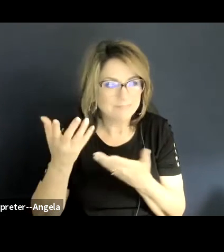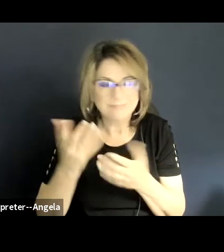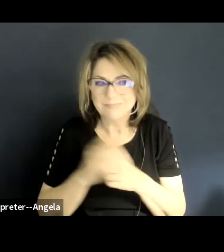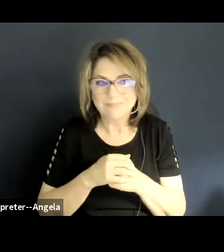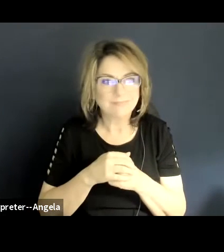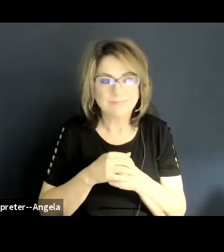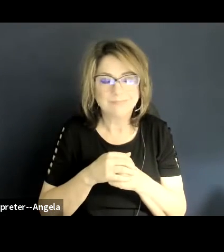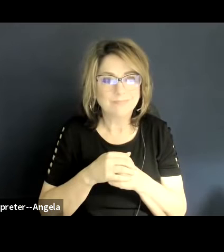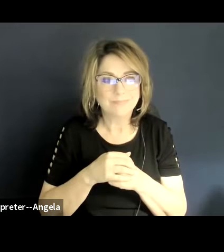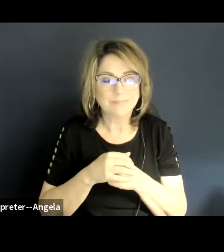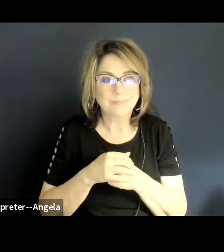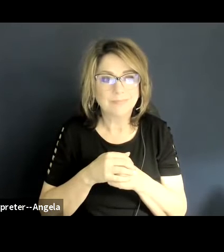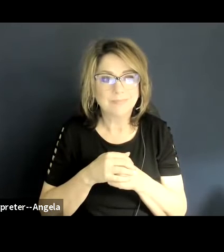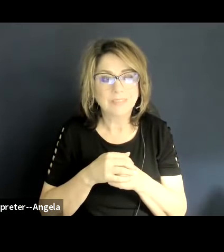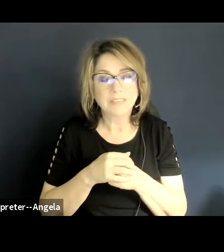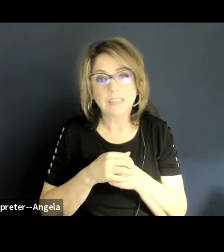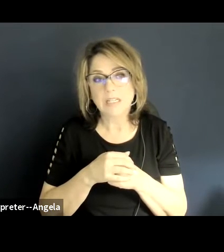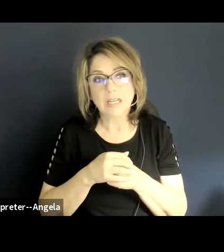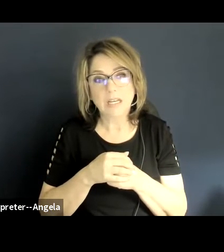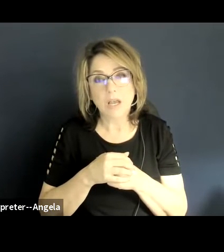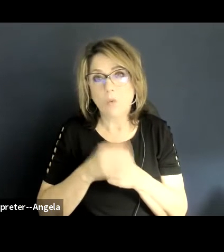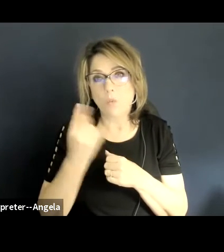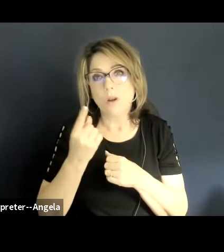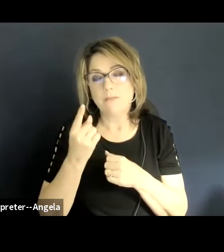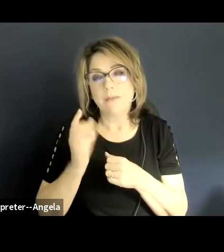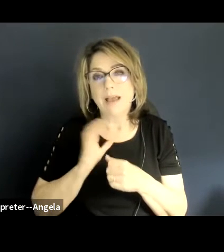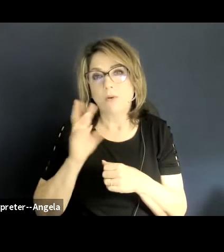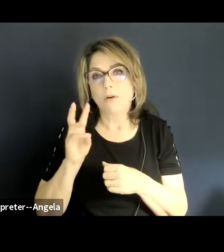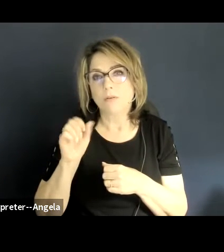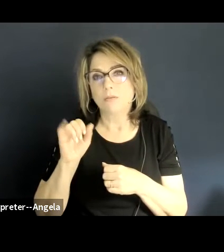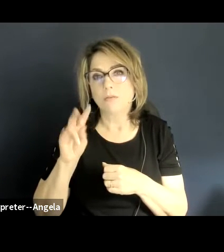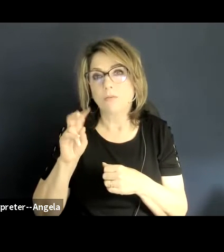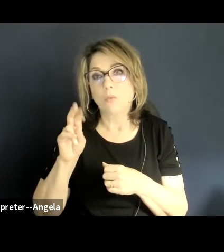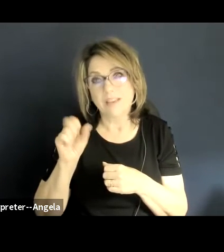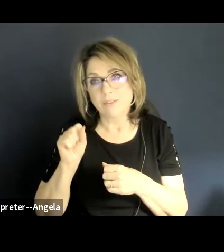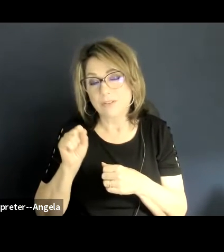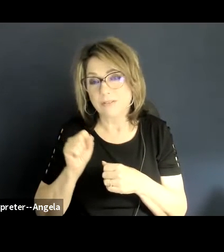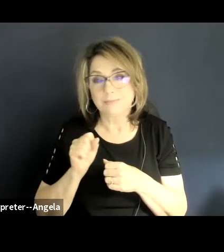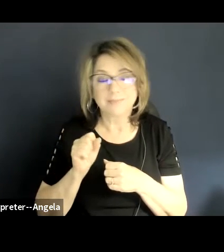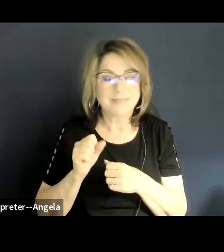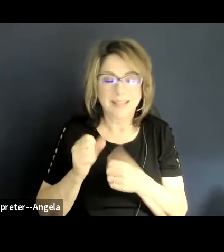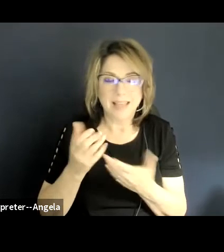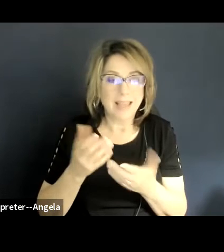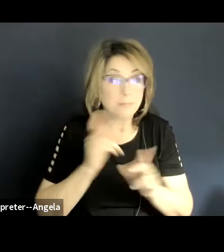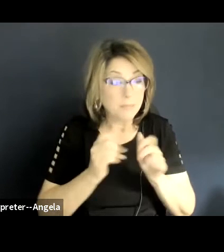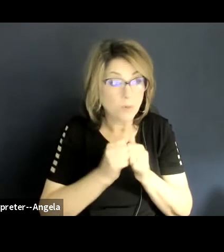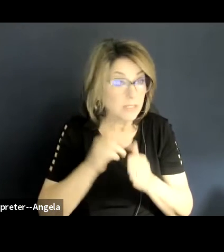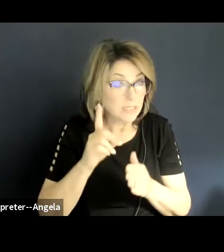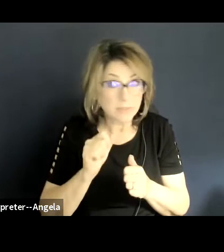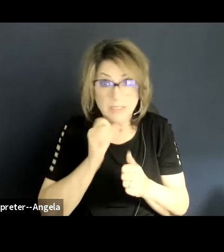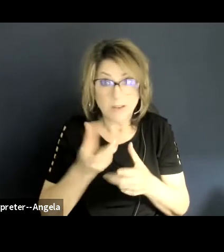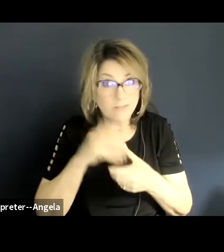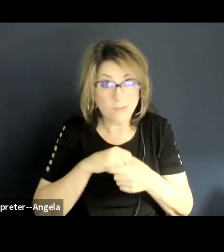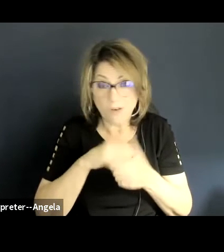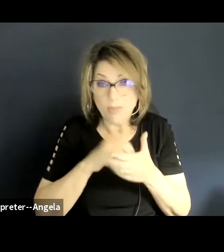and under one of our waivers, and people with disabilities aren't even part of that training.